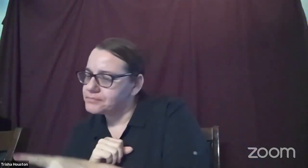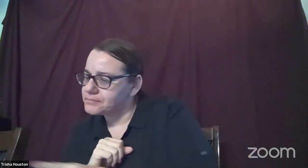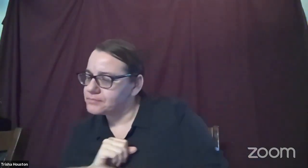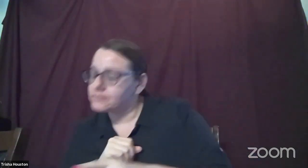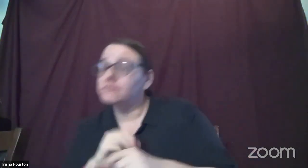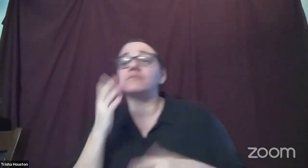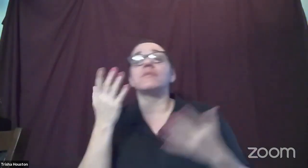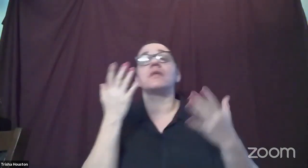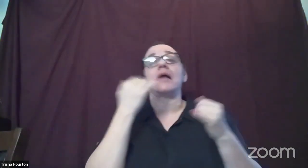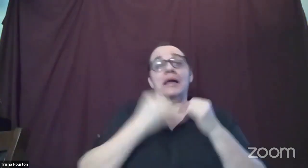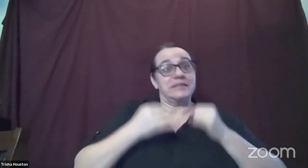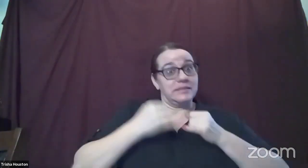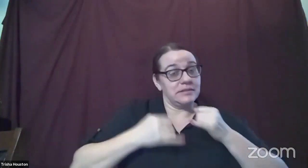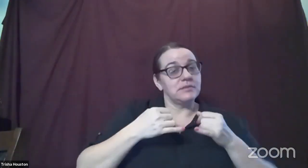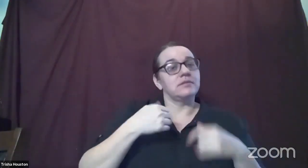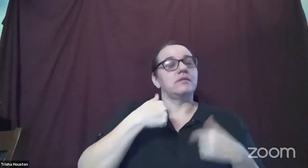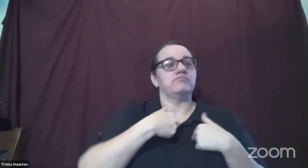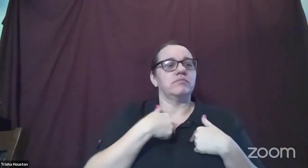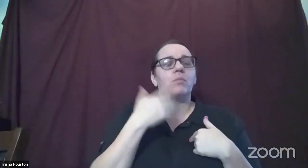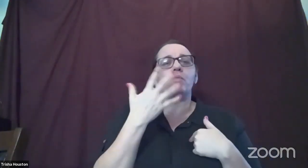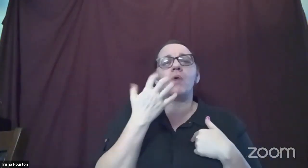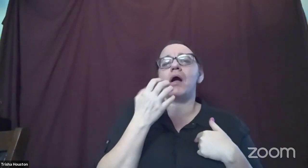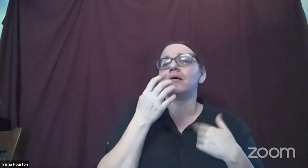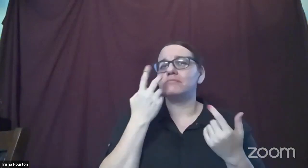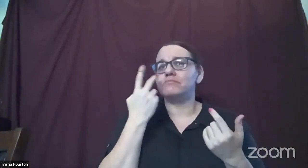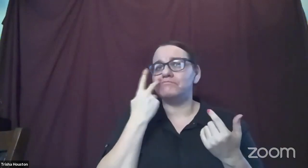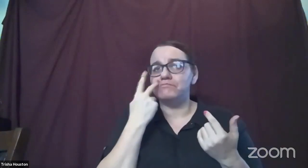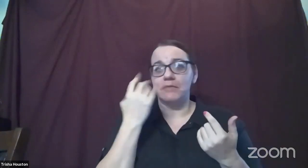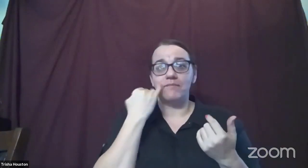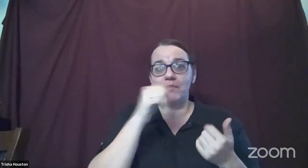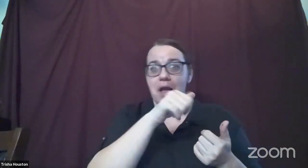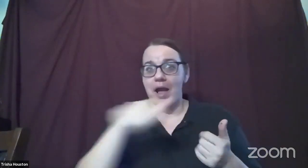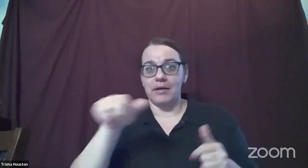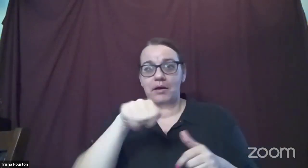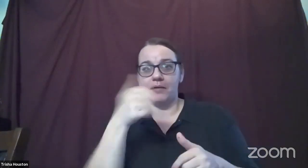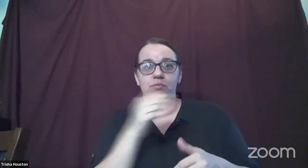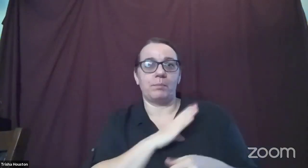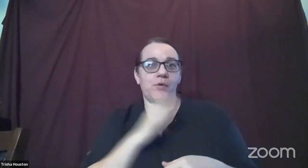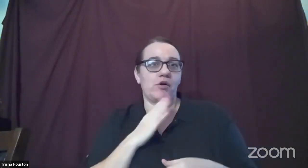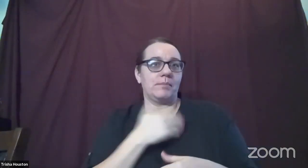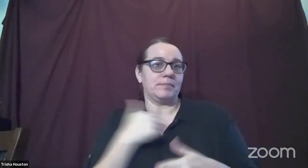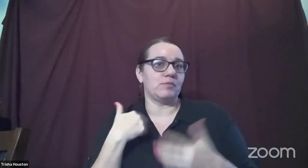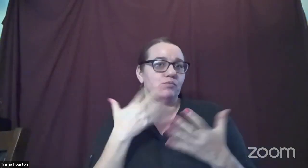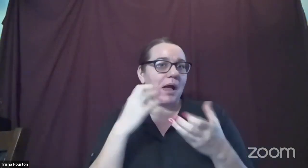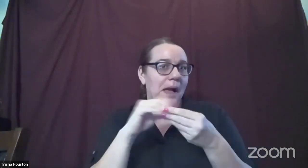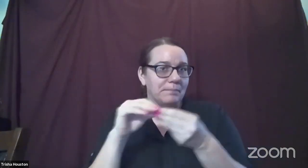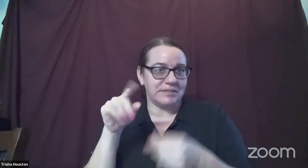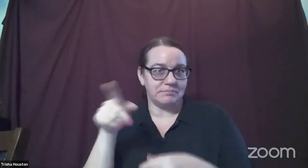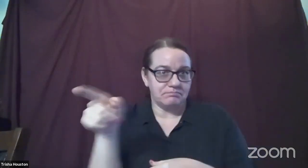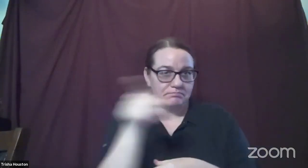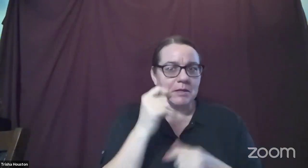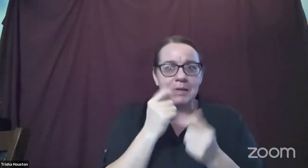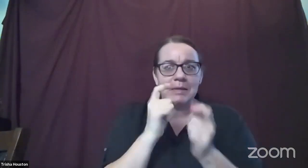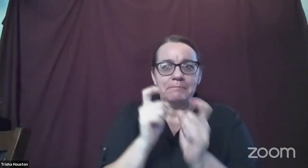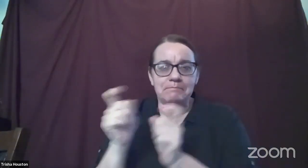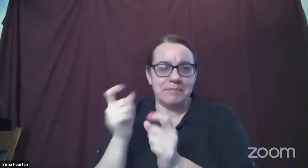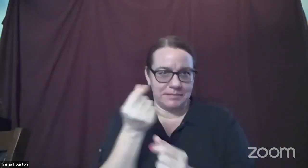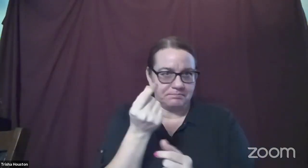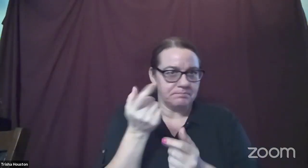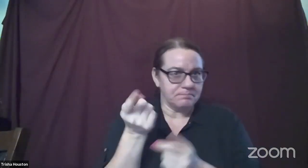terms of design, we will look at that. Lastly, I want to see if there are any other board members